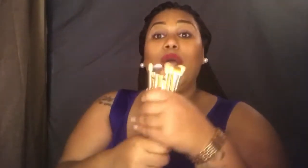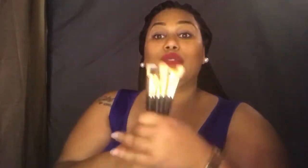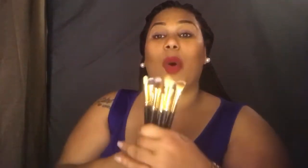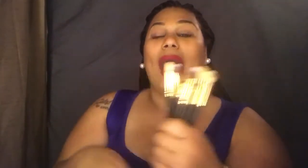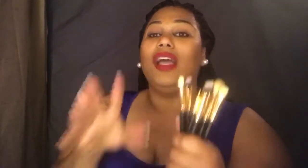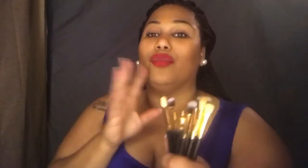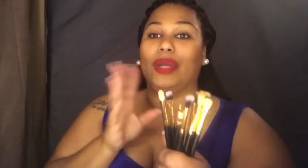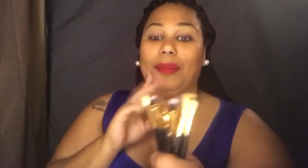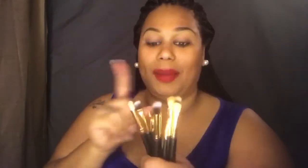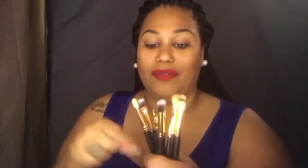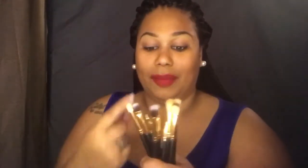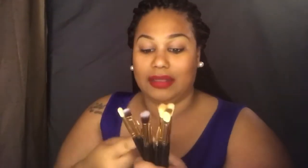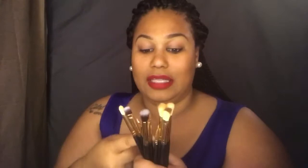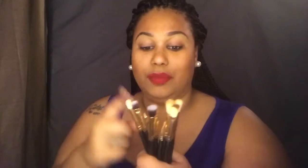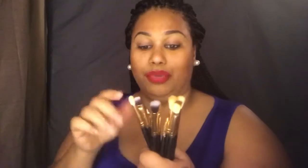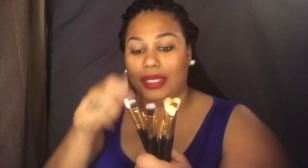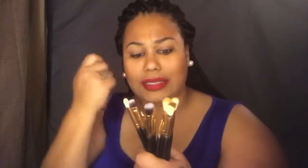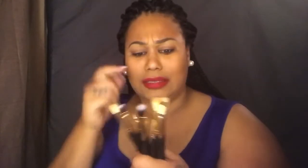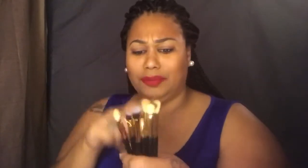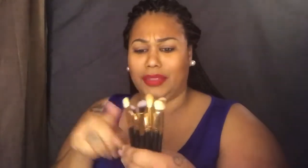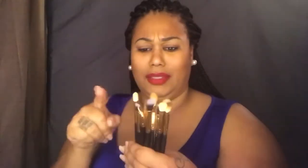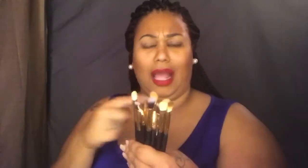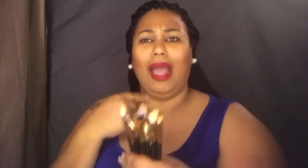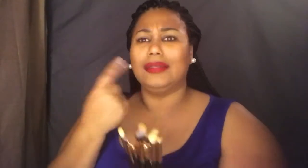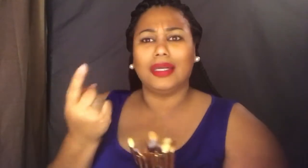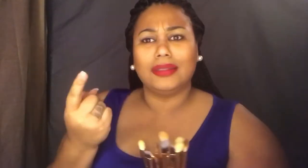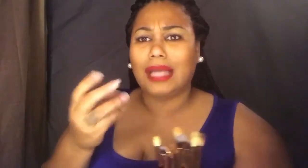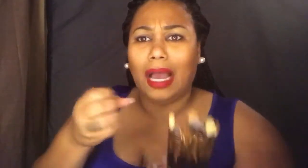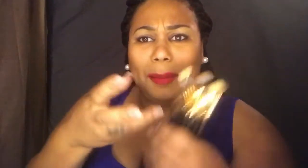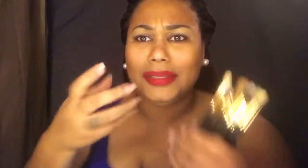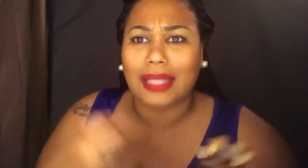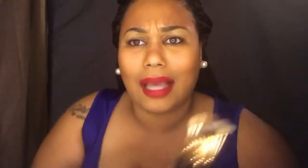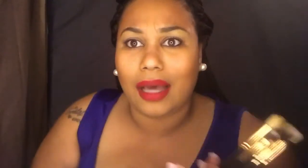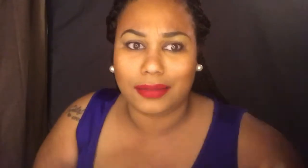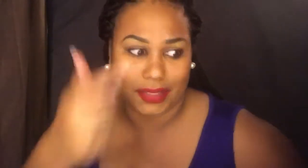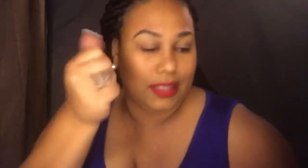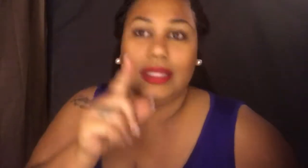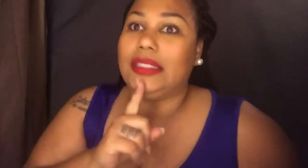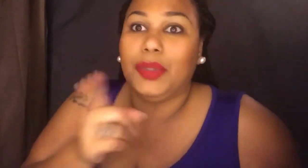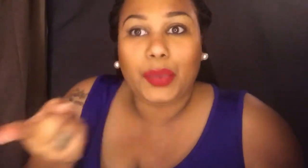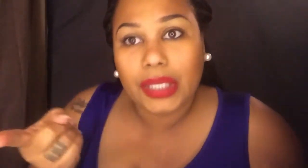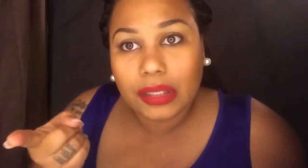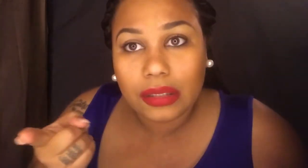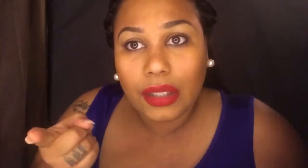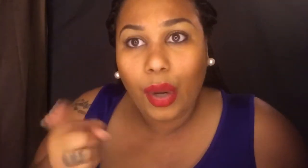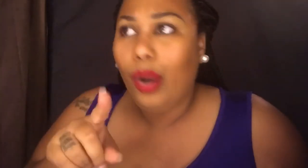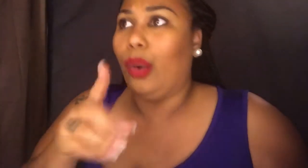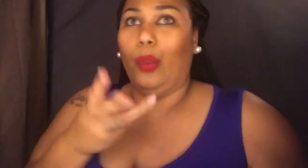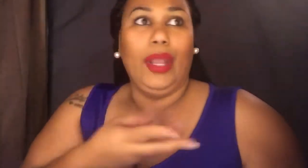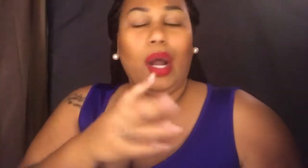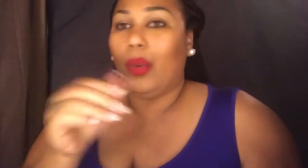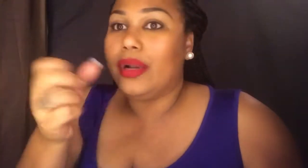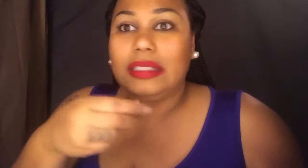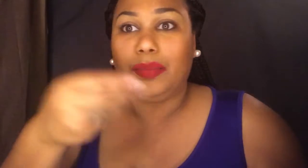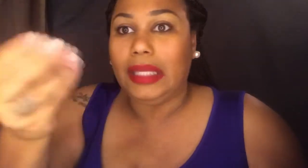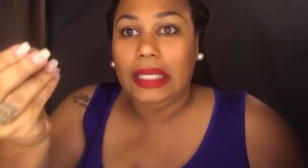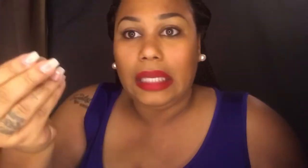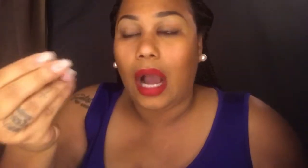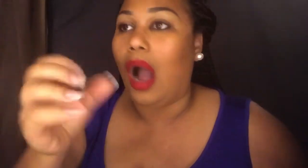So I have ran my mouth about these brushes, but I ain't told y'all how much they cost, because let's be real, we don't want to spend